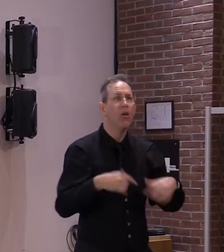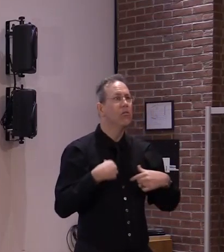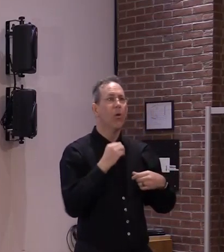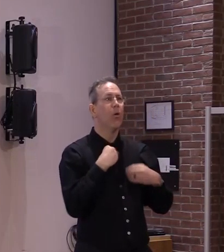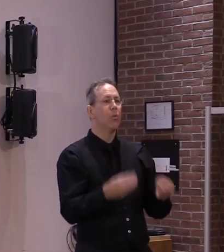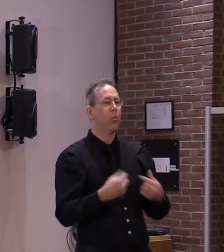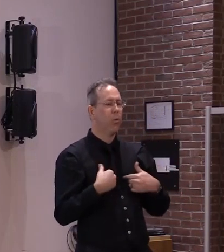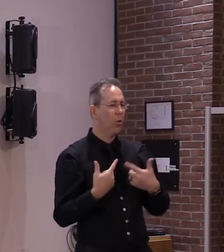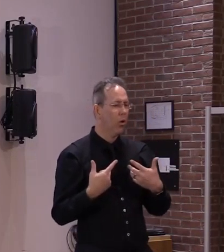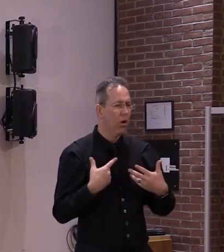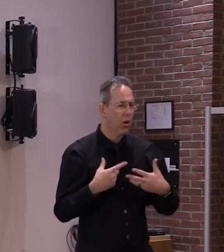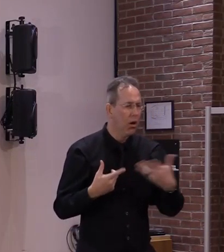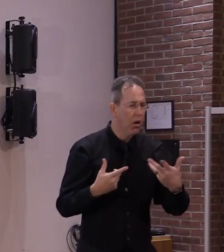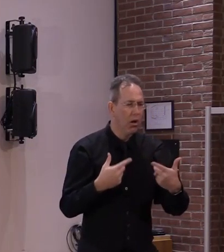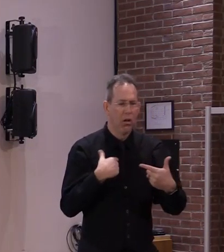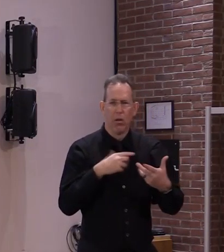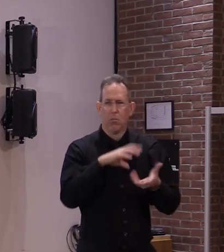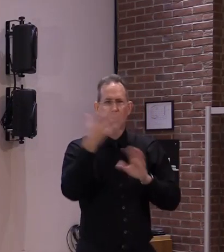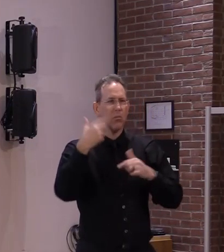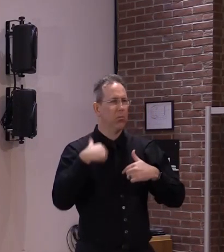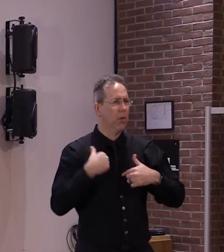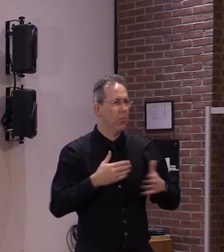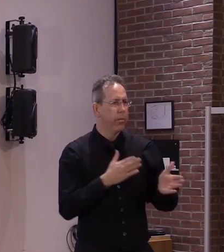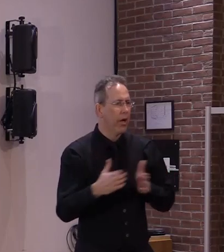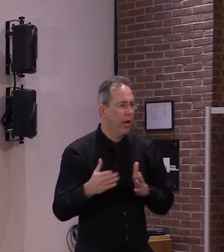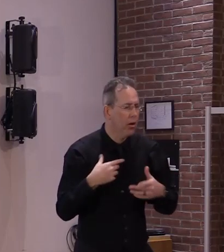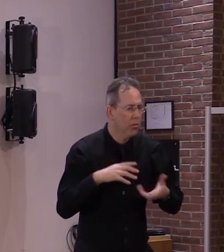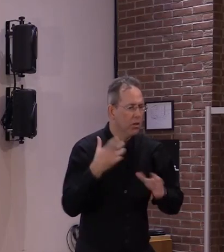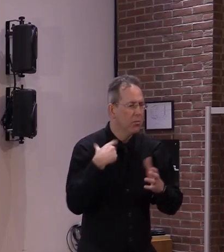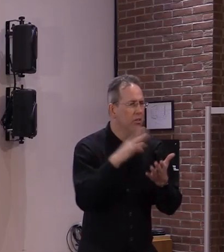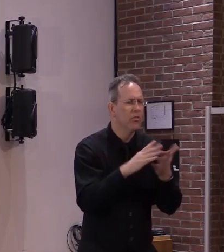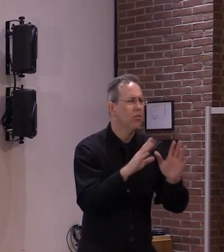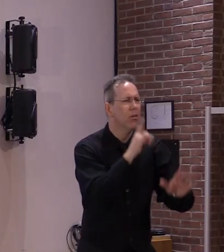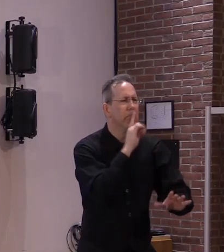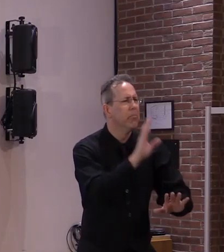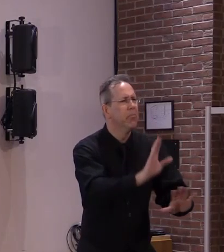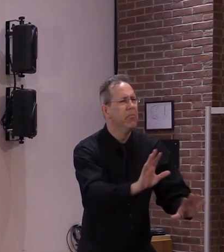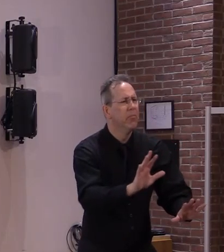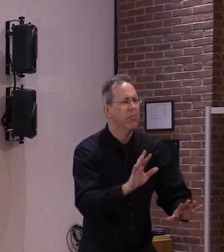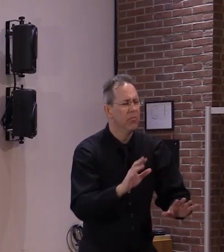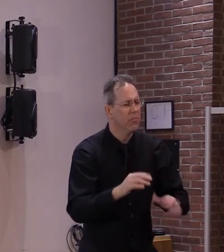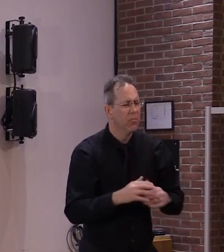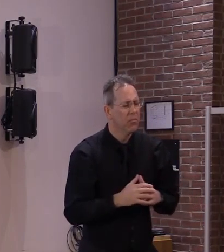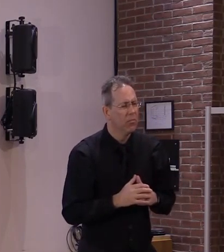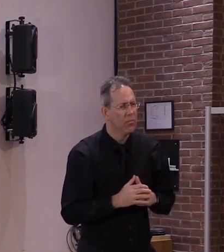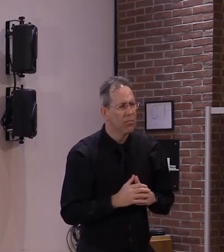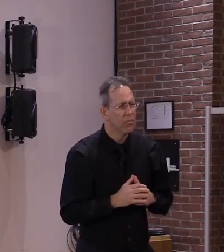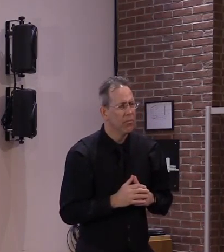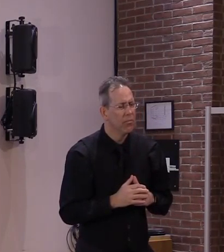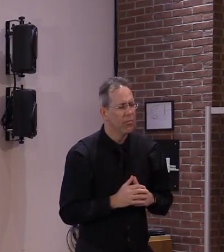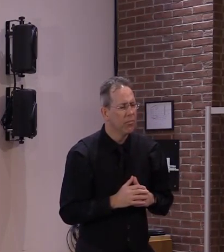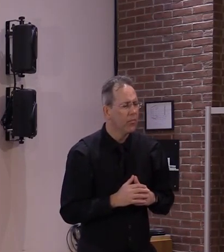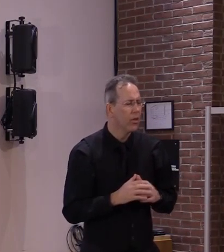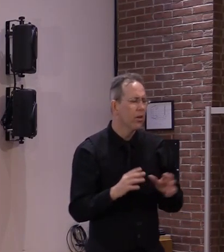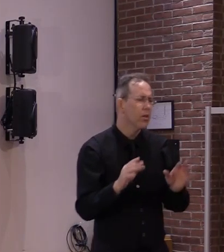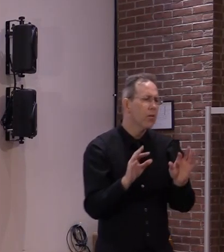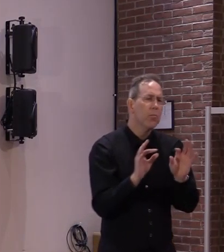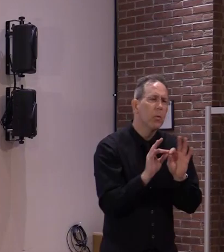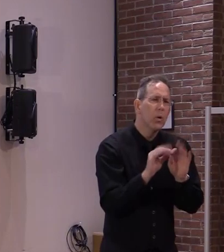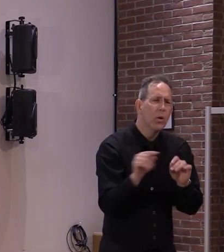somebody's arms if you have extra dosage at the end of the day. I think it's important that we don't waste dosage. But